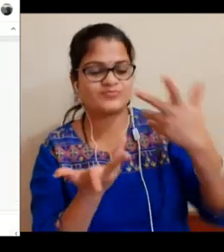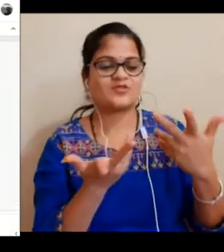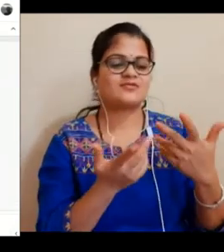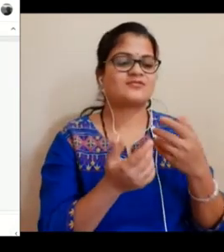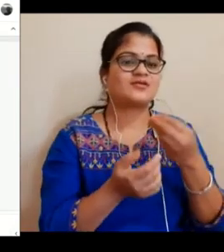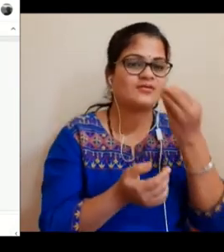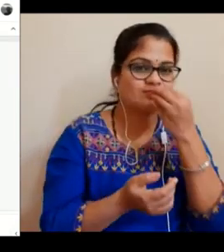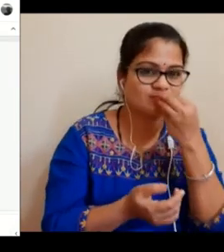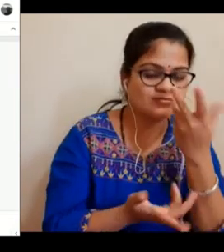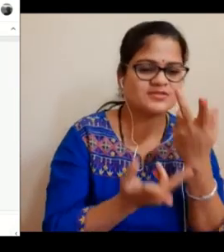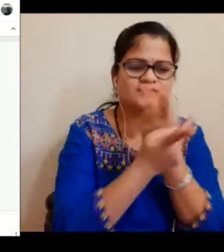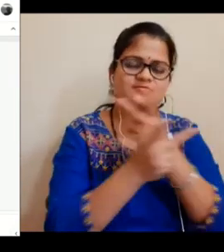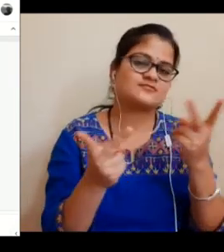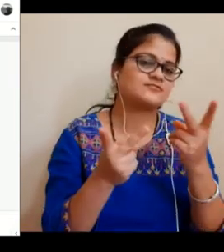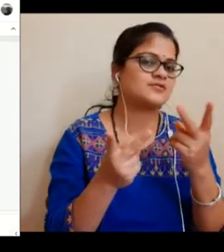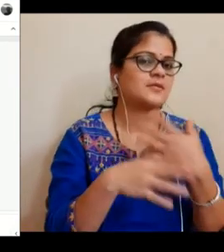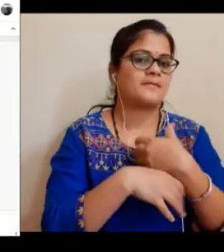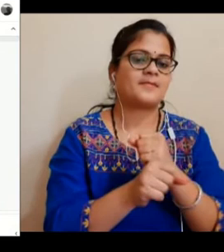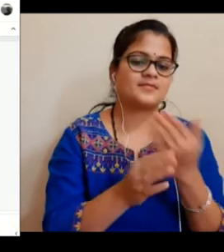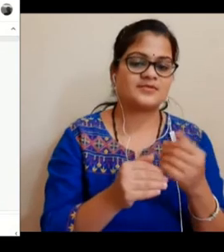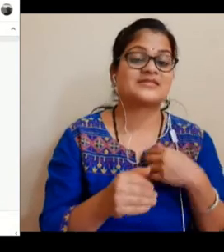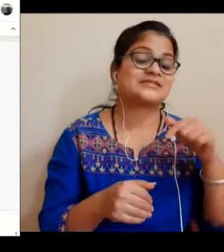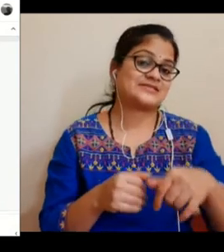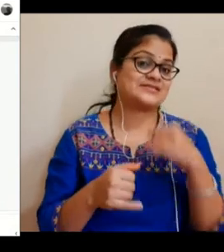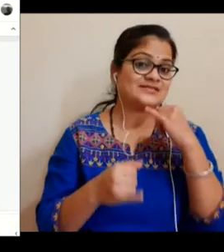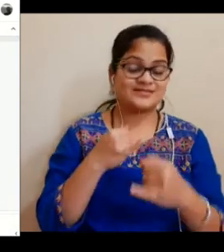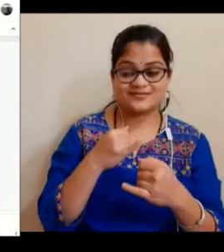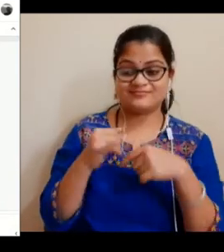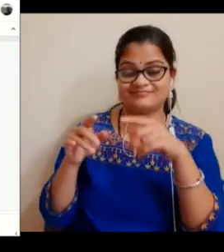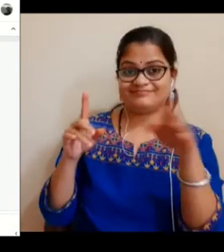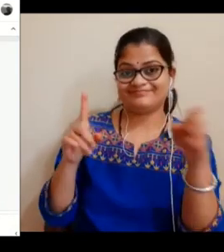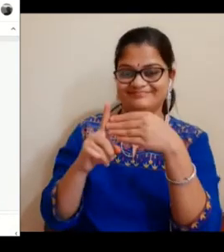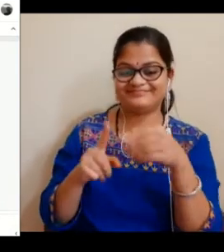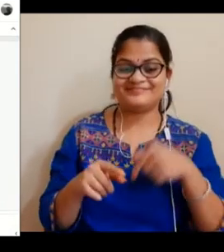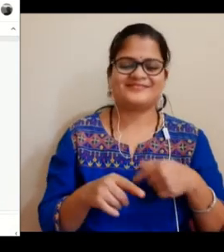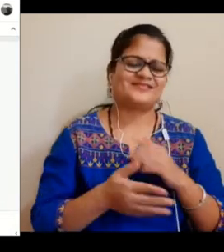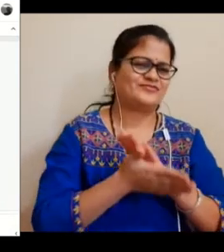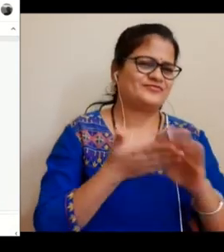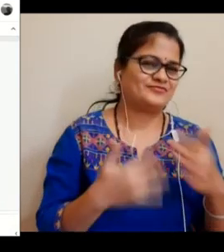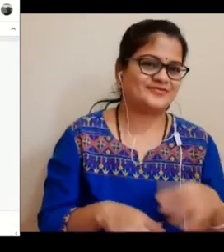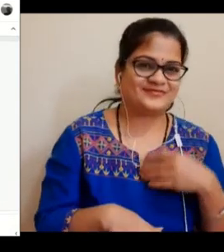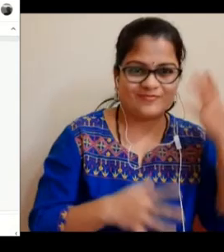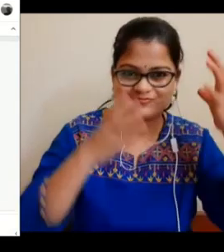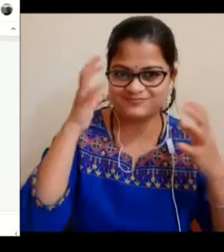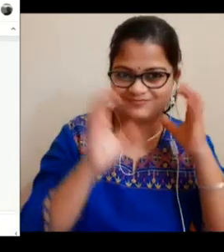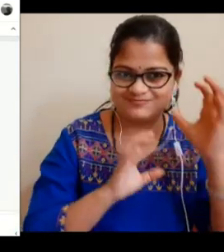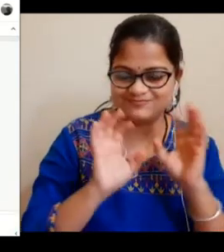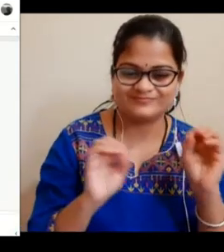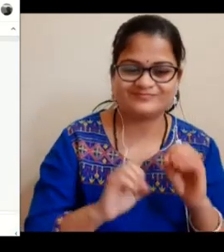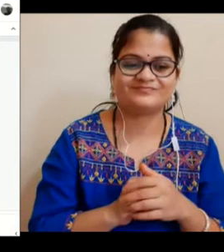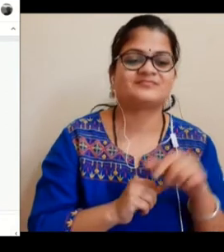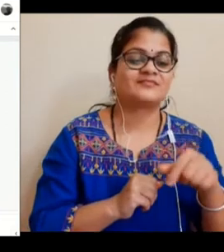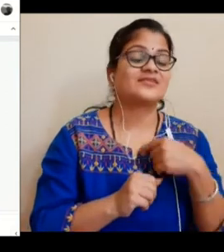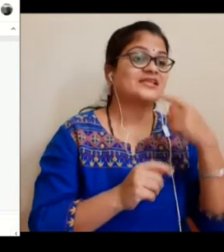a food like that. So the next will be my last slide. Okay, don't worry, I'll finish this. So now I'm